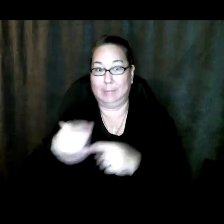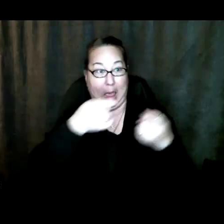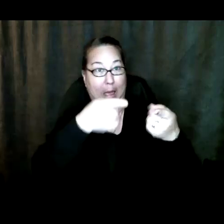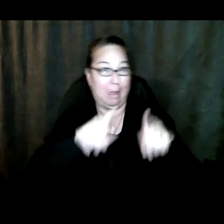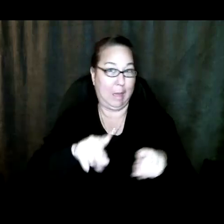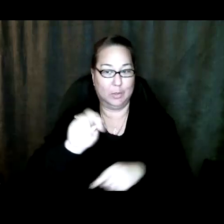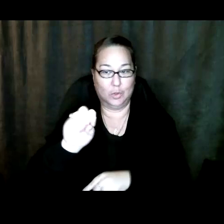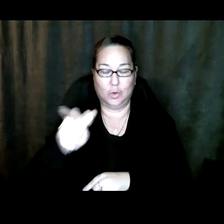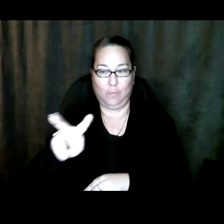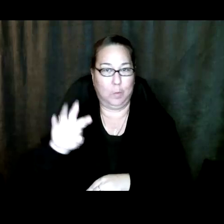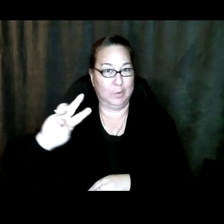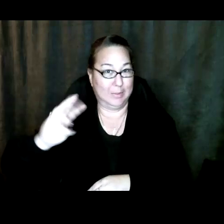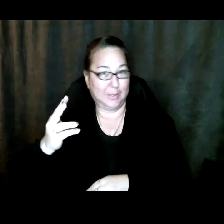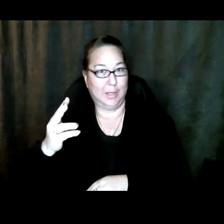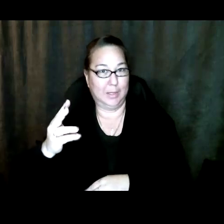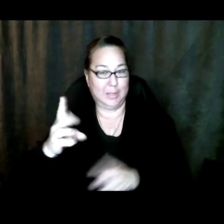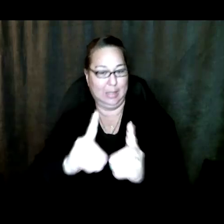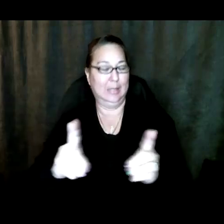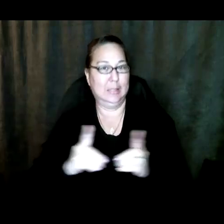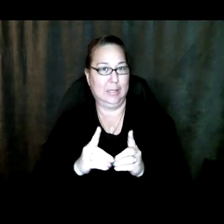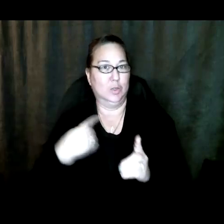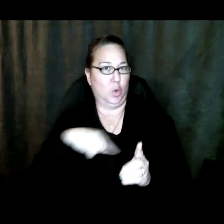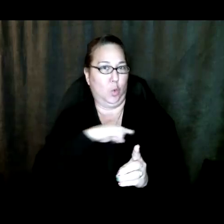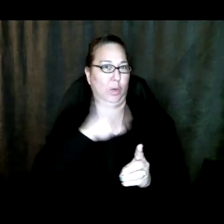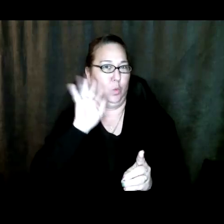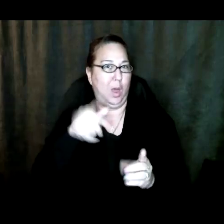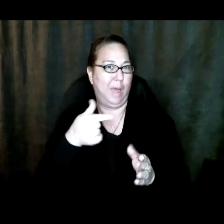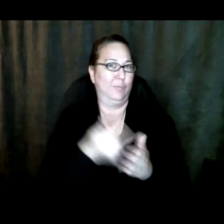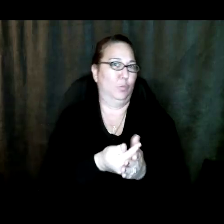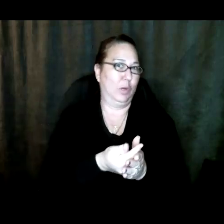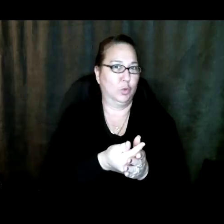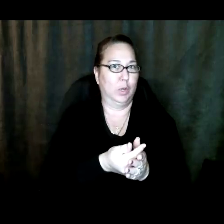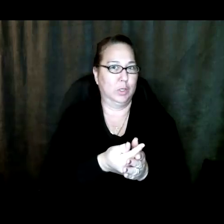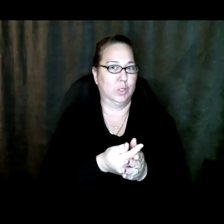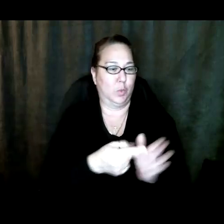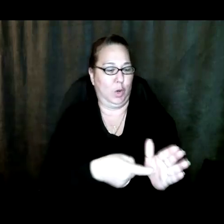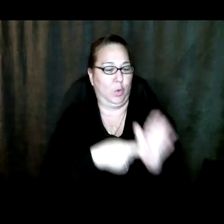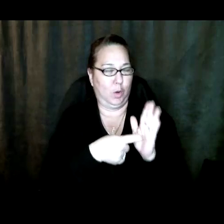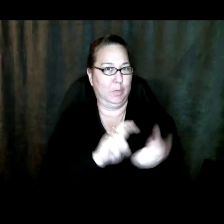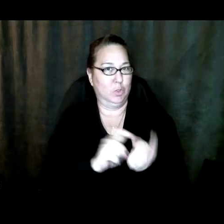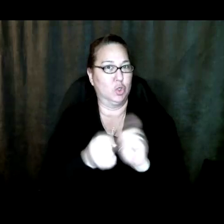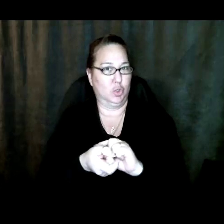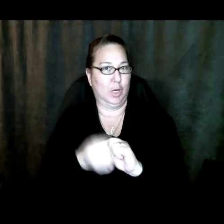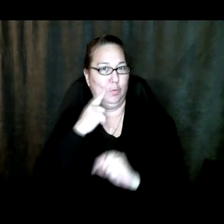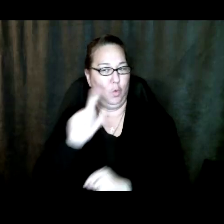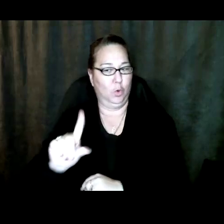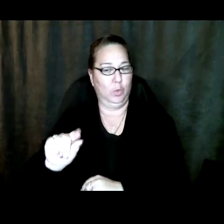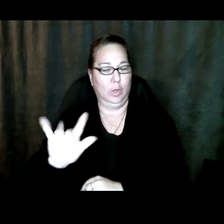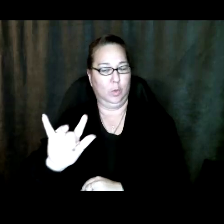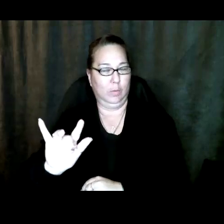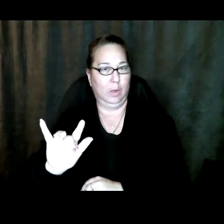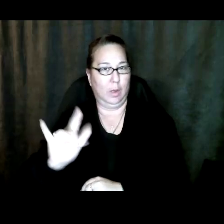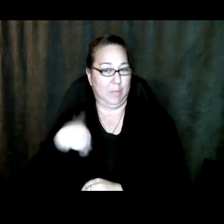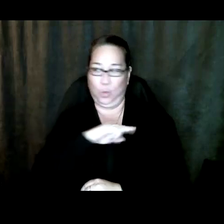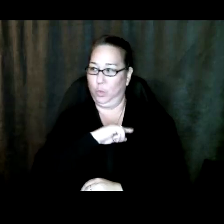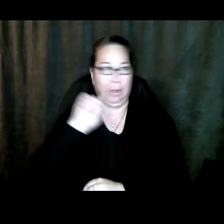a district, we would have an option to change our graduation requirements for 2025. So in preparation, we just as a committee haven't heard